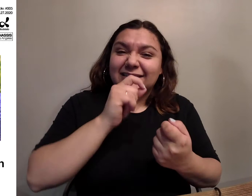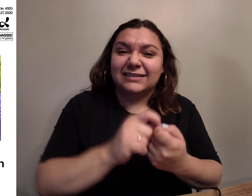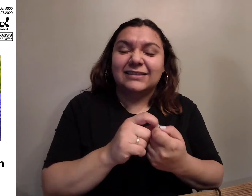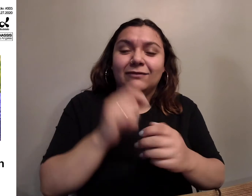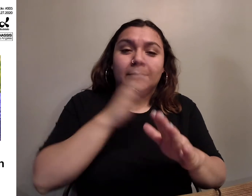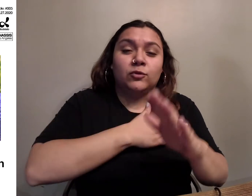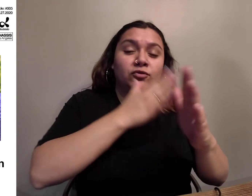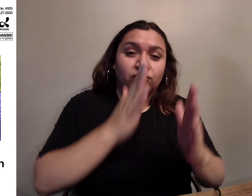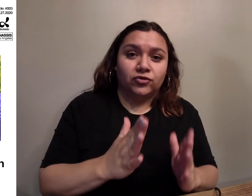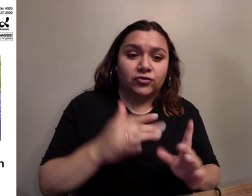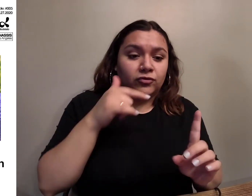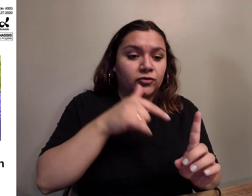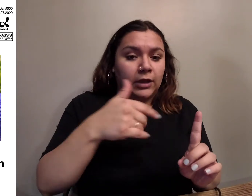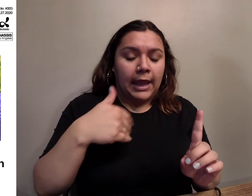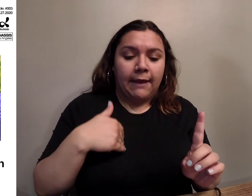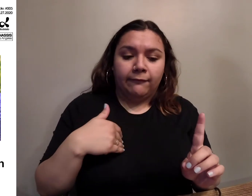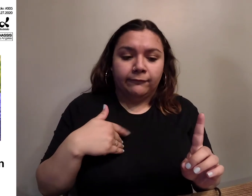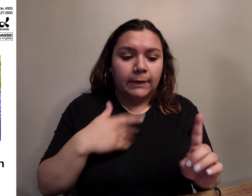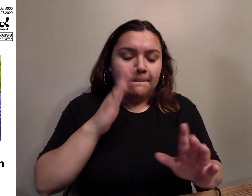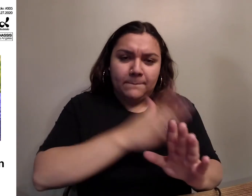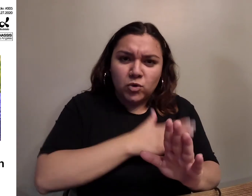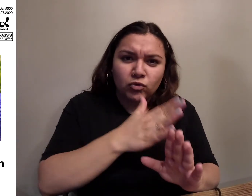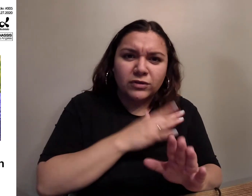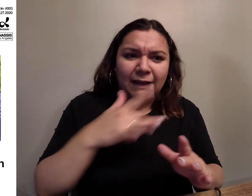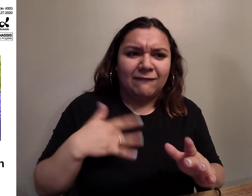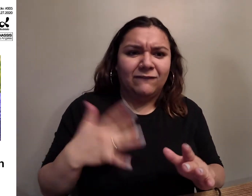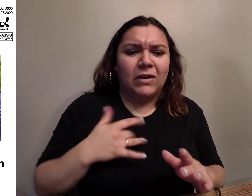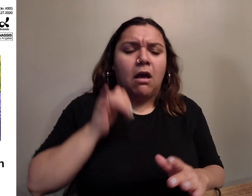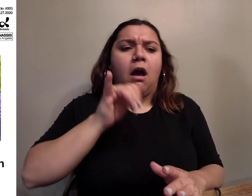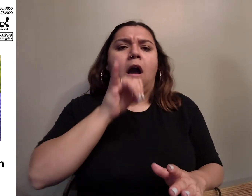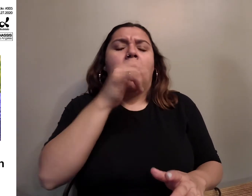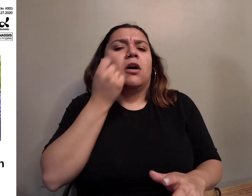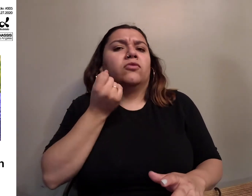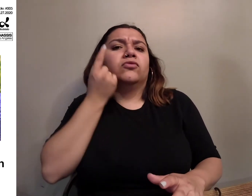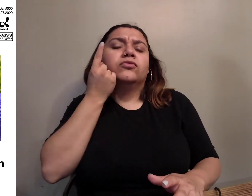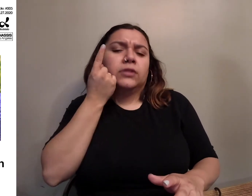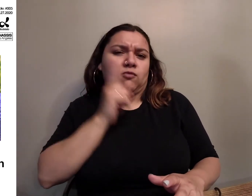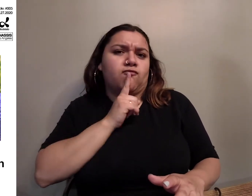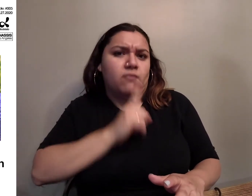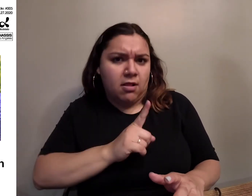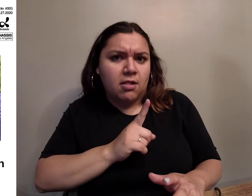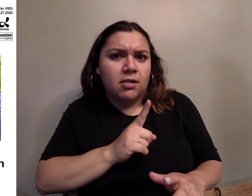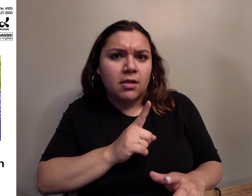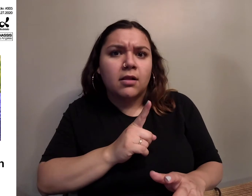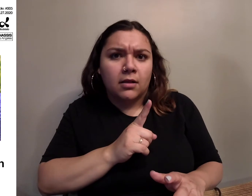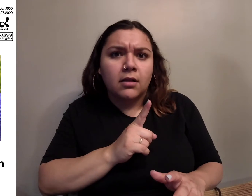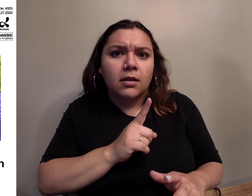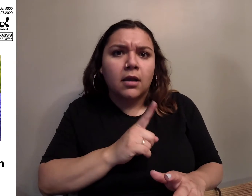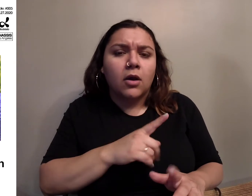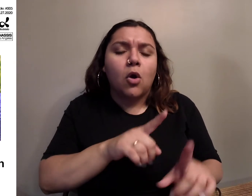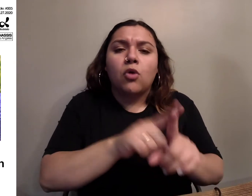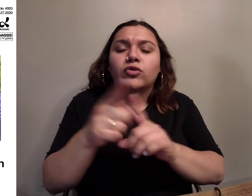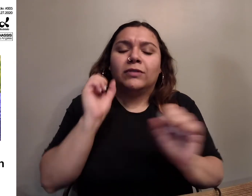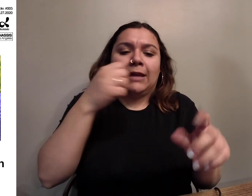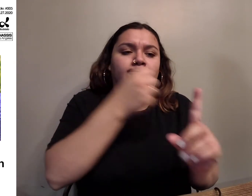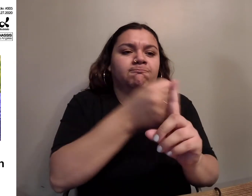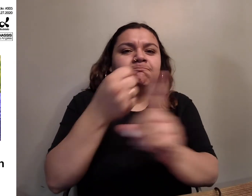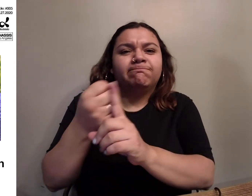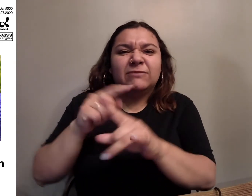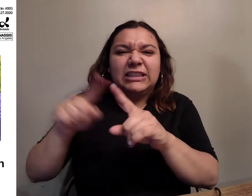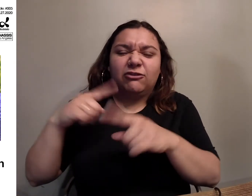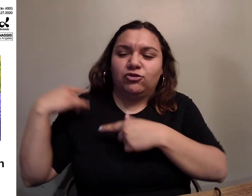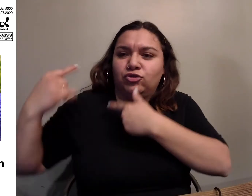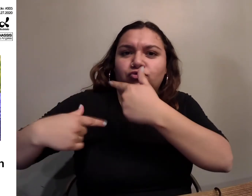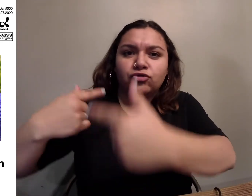music is undeniable, and even in transcending generations, and even